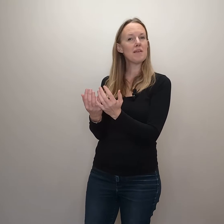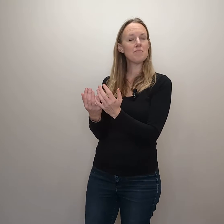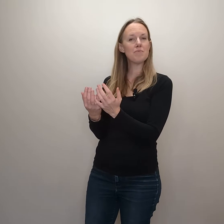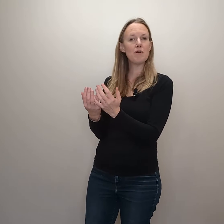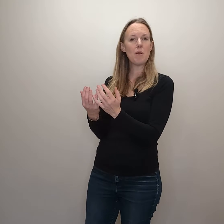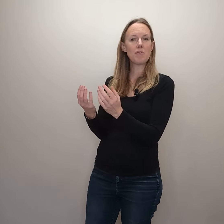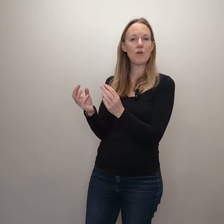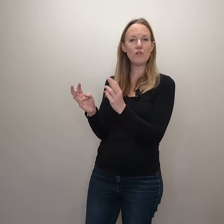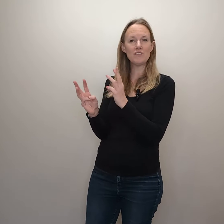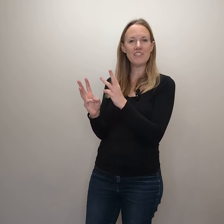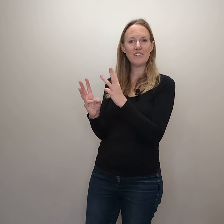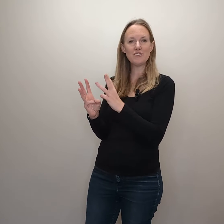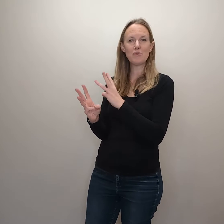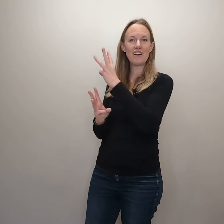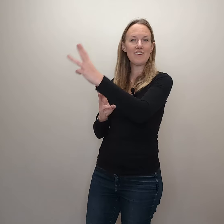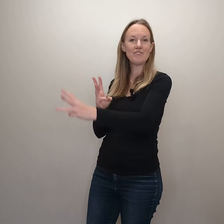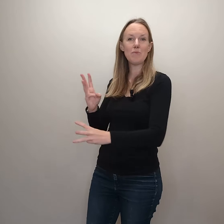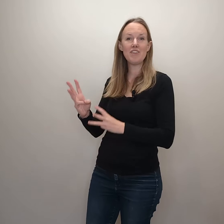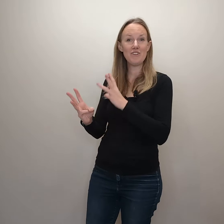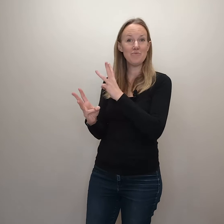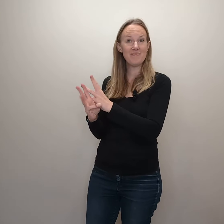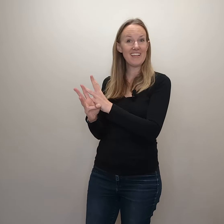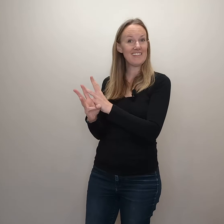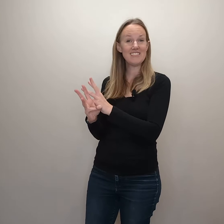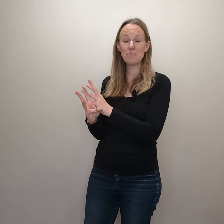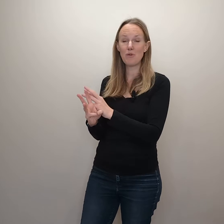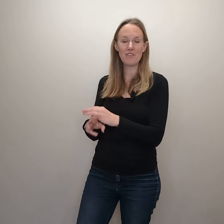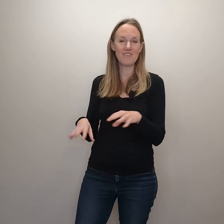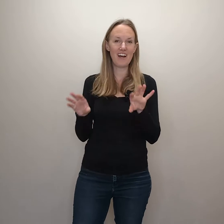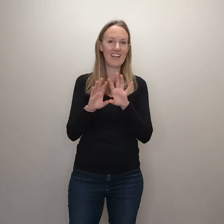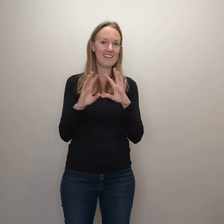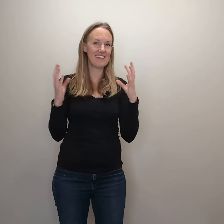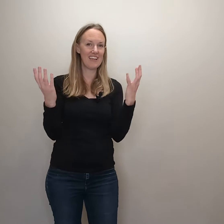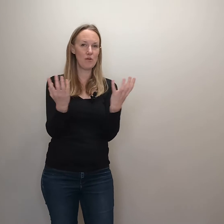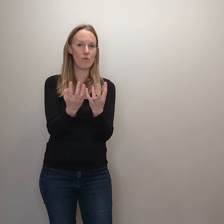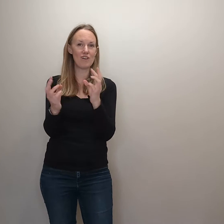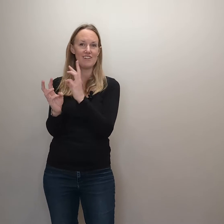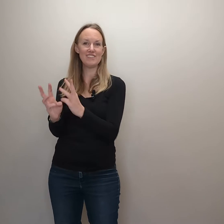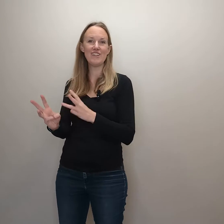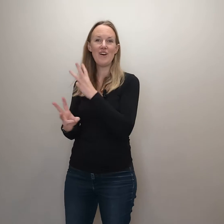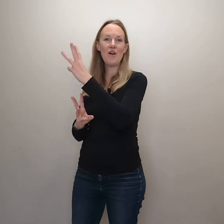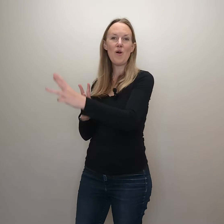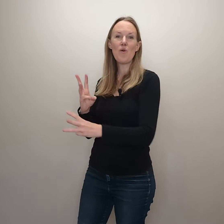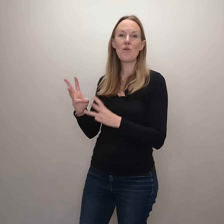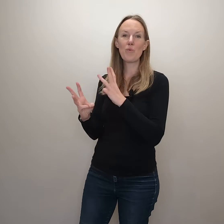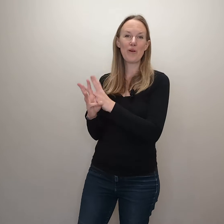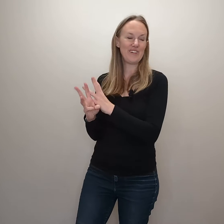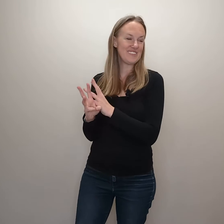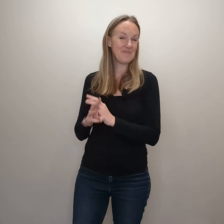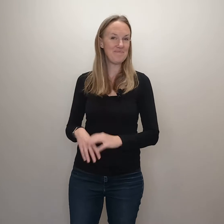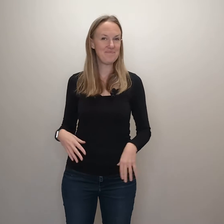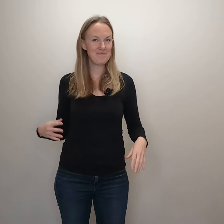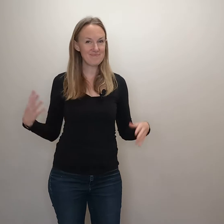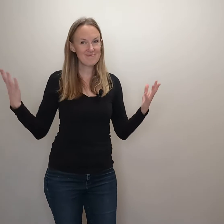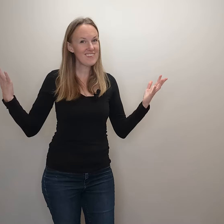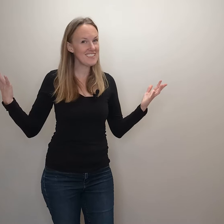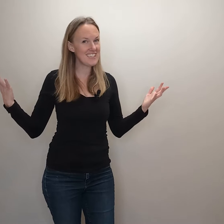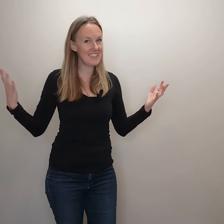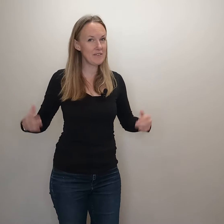have remembered older videos where I'll go W like this. Both are fine. Okay? World or world. Sign language